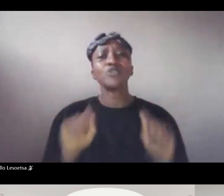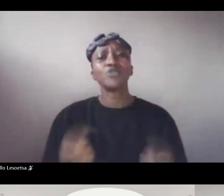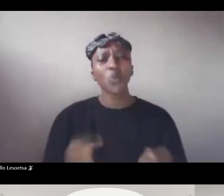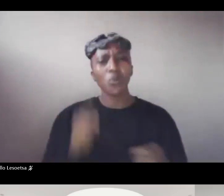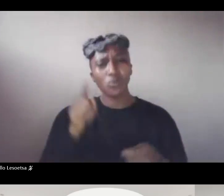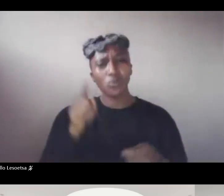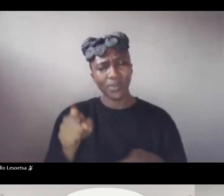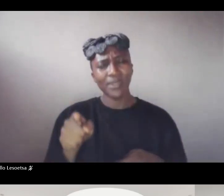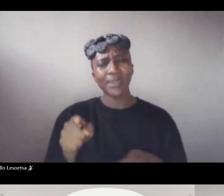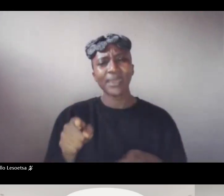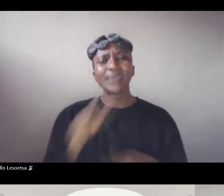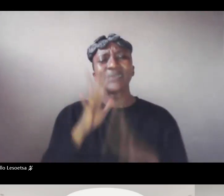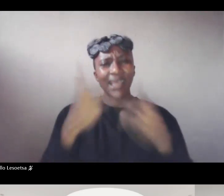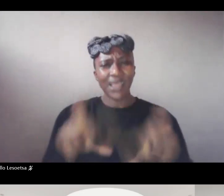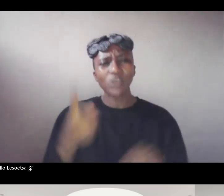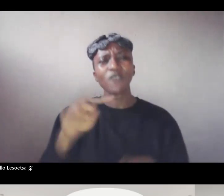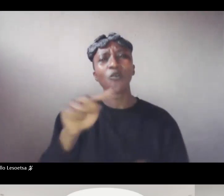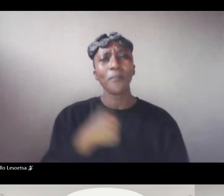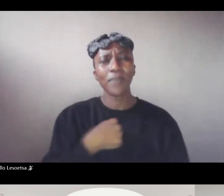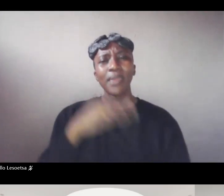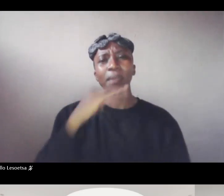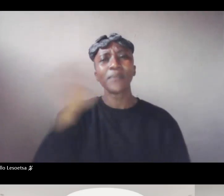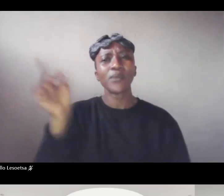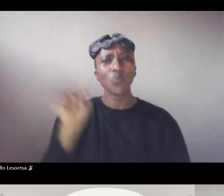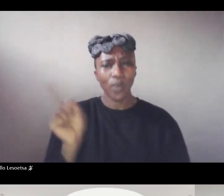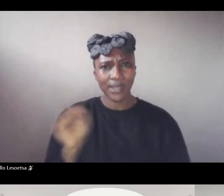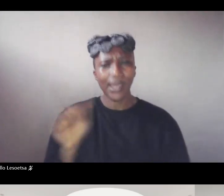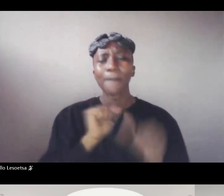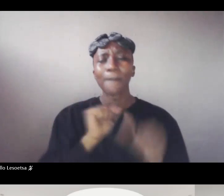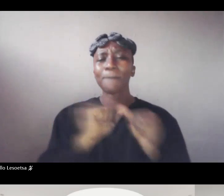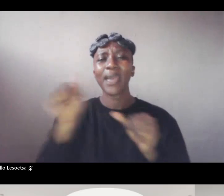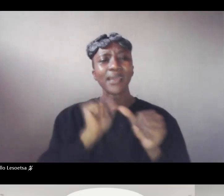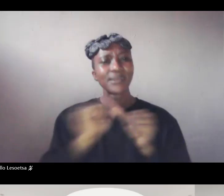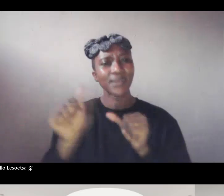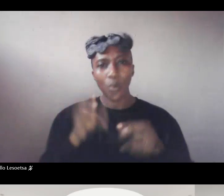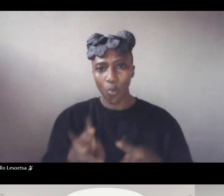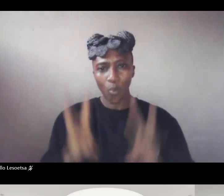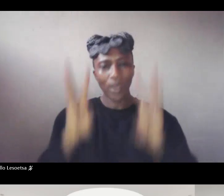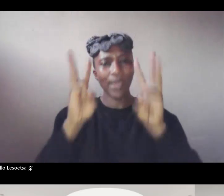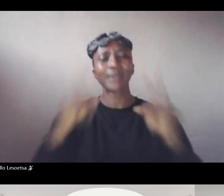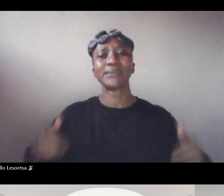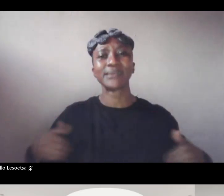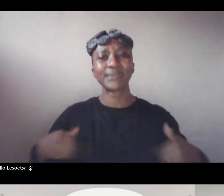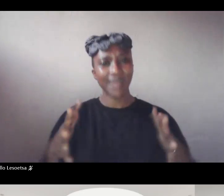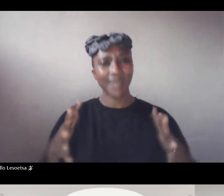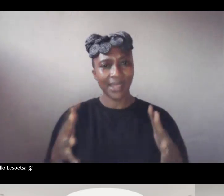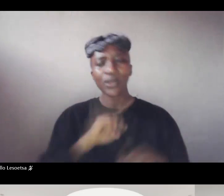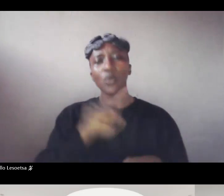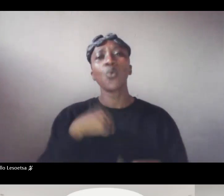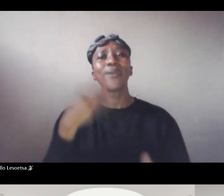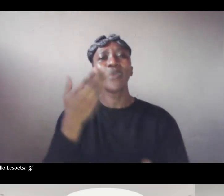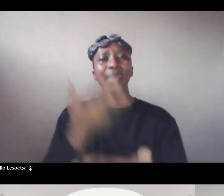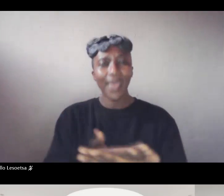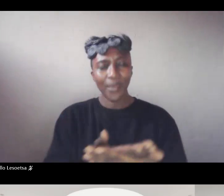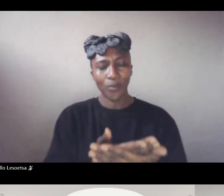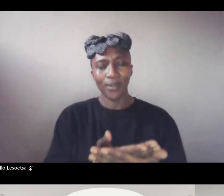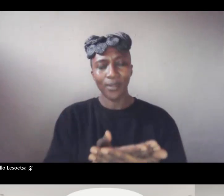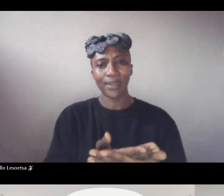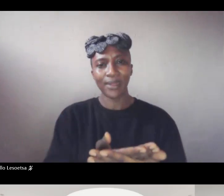language for me would be a better way to start, where we are able to understand each other.